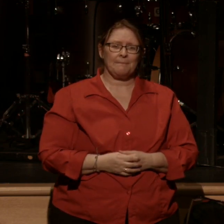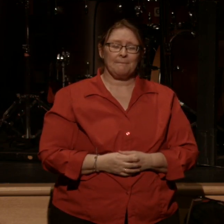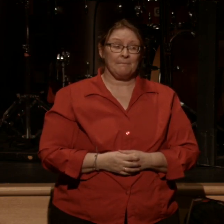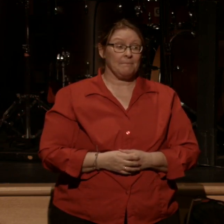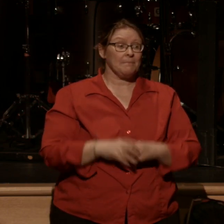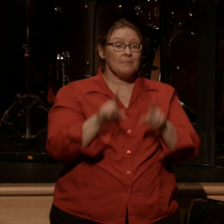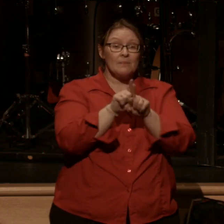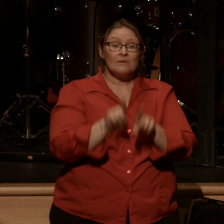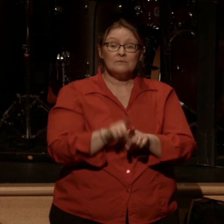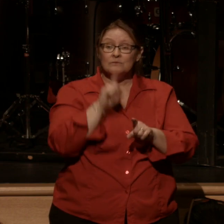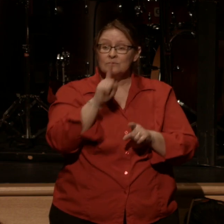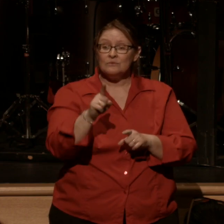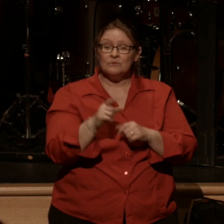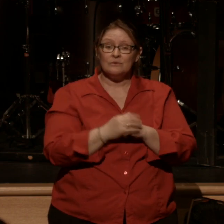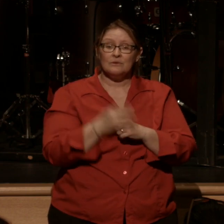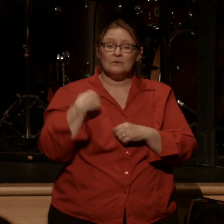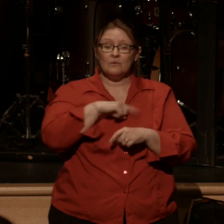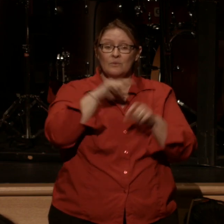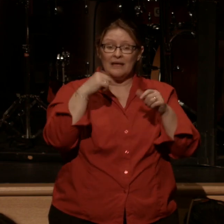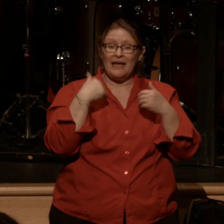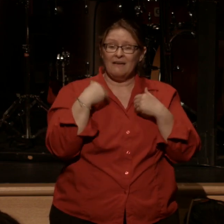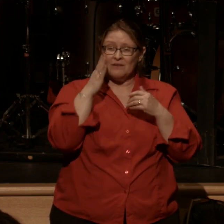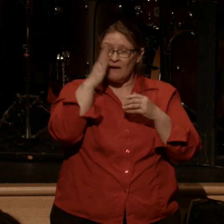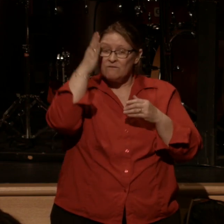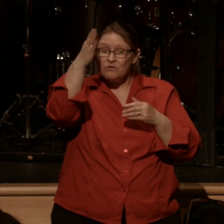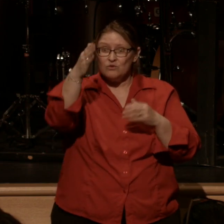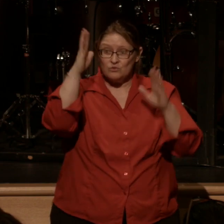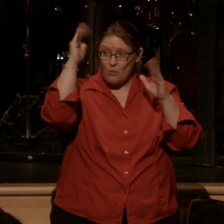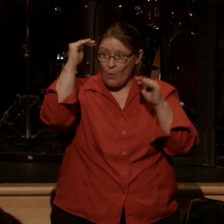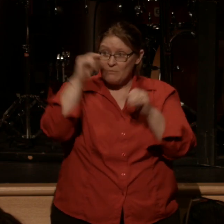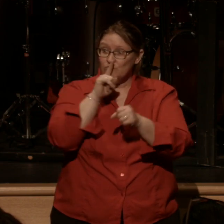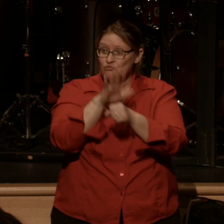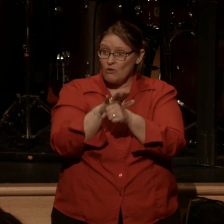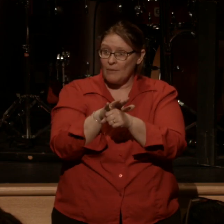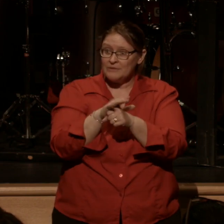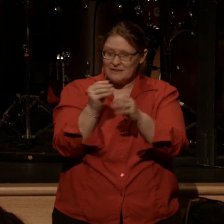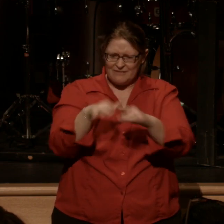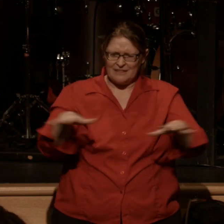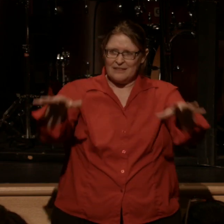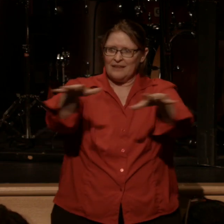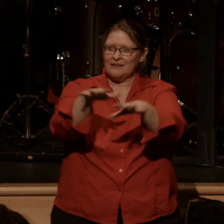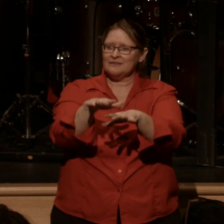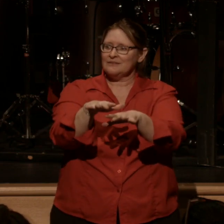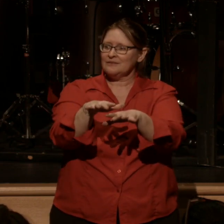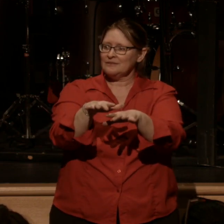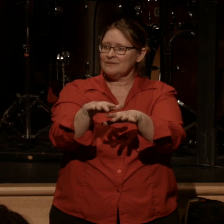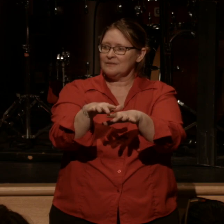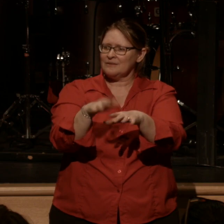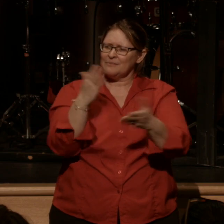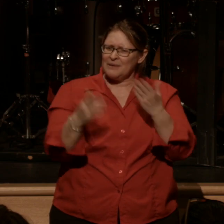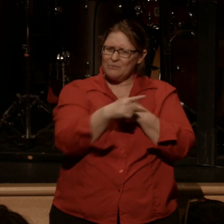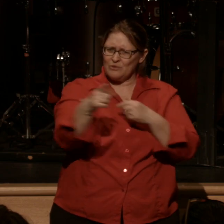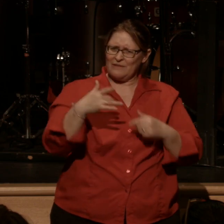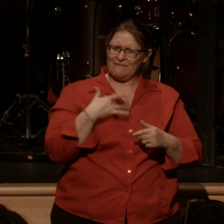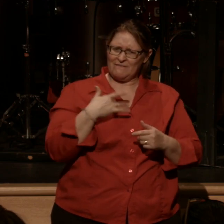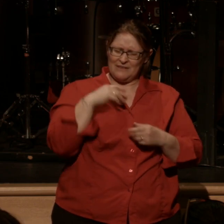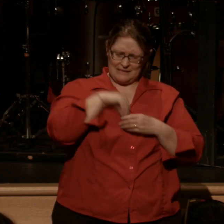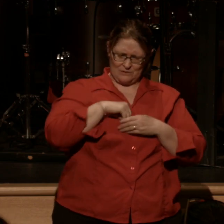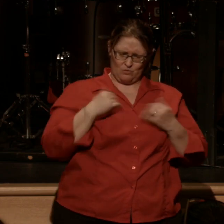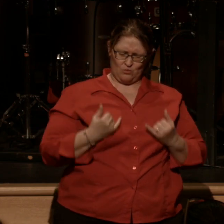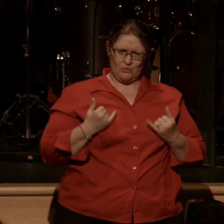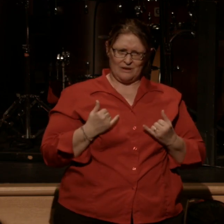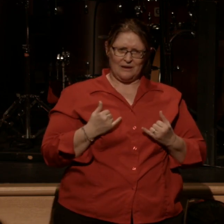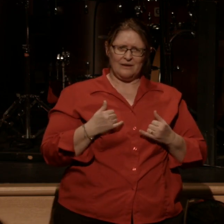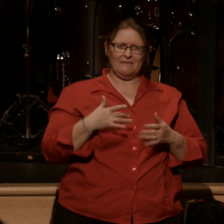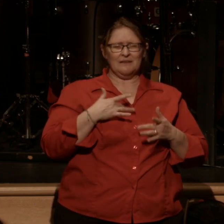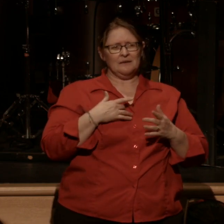And the other thing that's true is that we can have a future hope and promise of the land. Maybe you feel it in your body today,